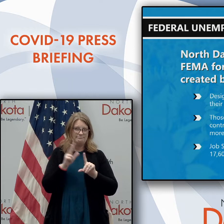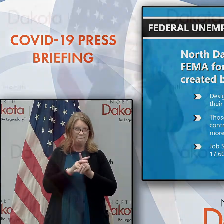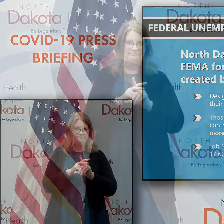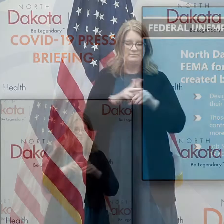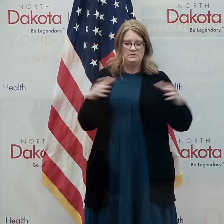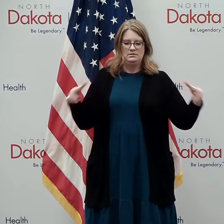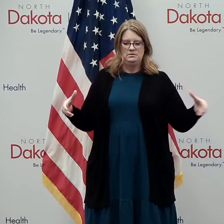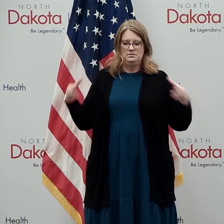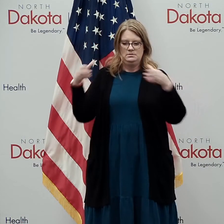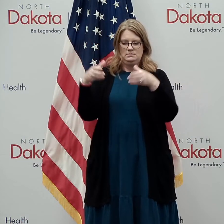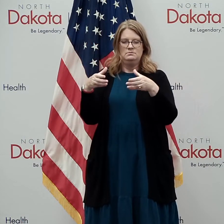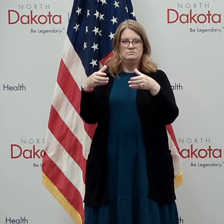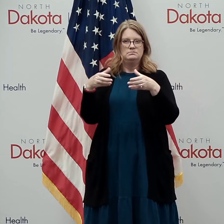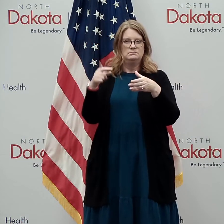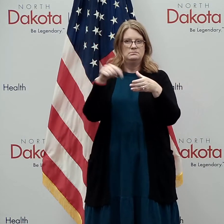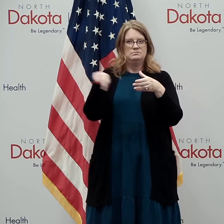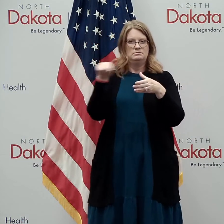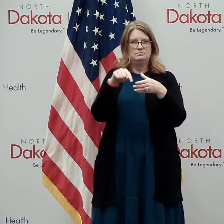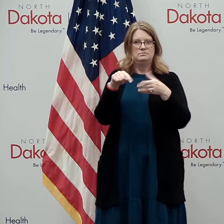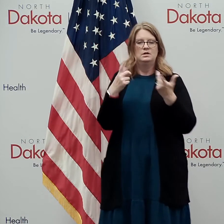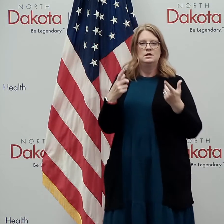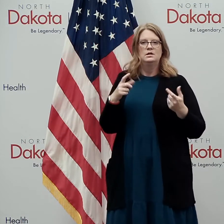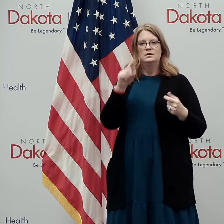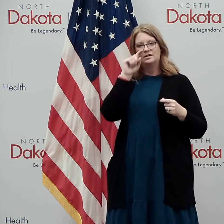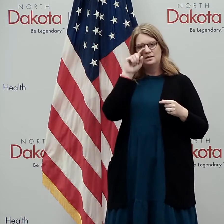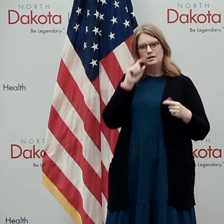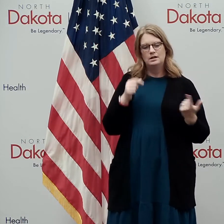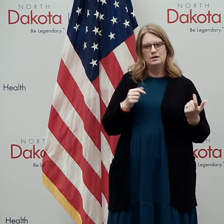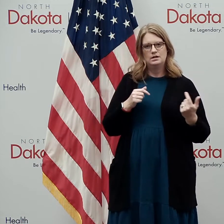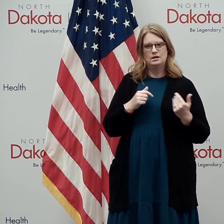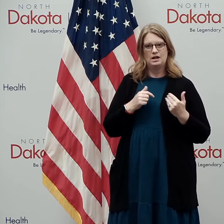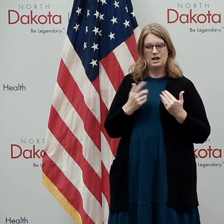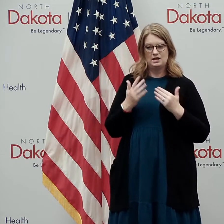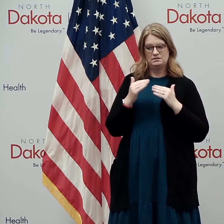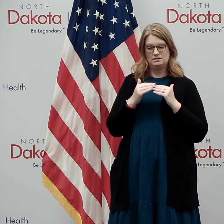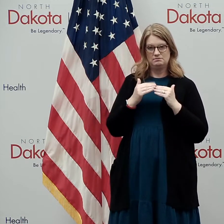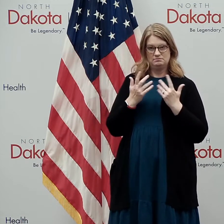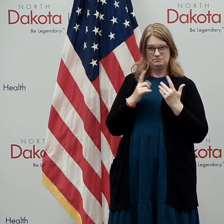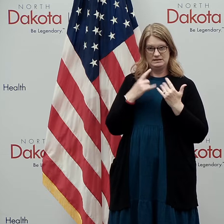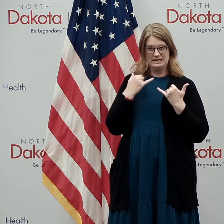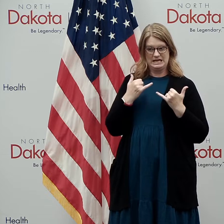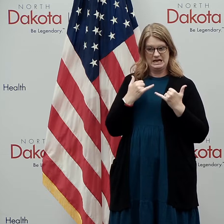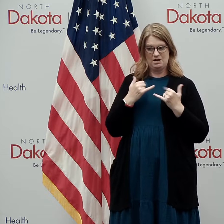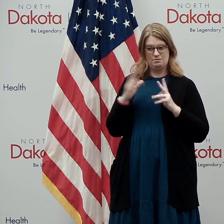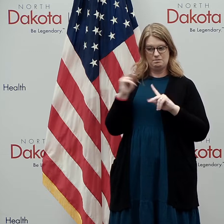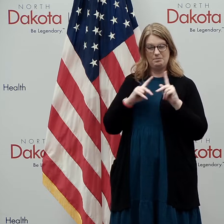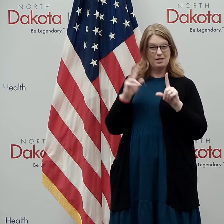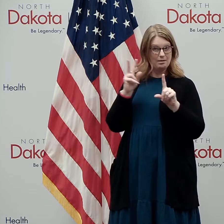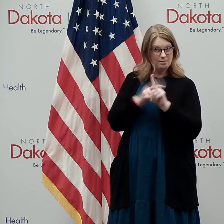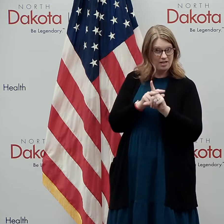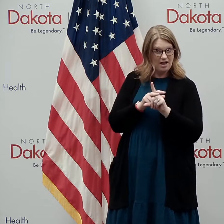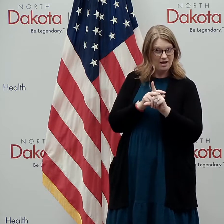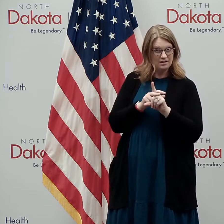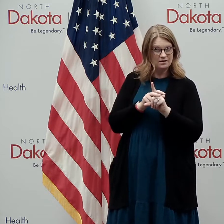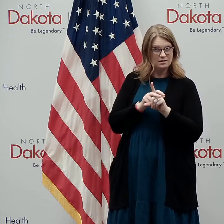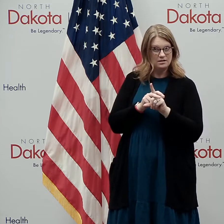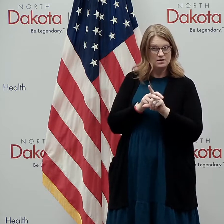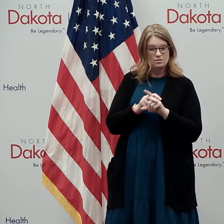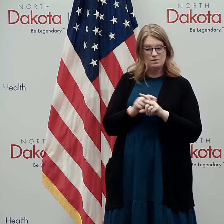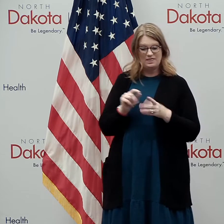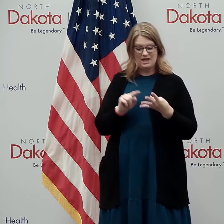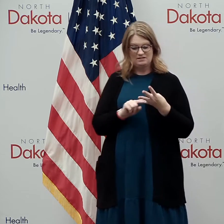active claimant base dropped substantially, over 15% drop in the claimant base the first week in August when the